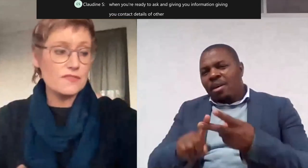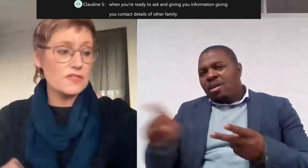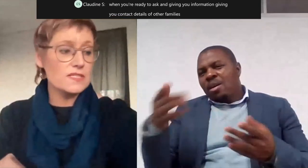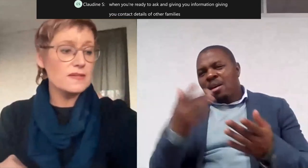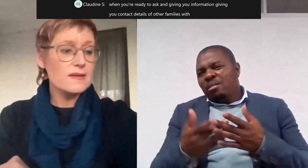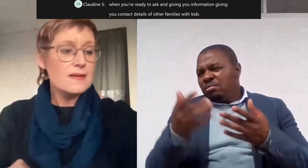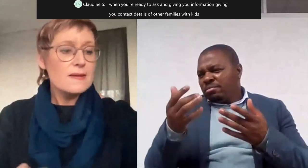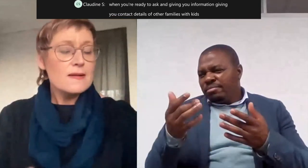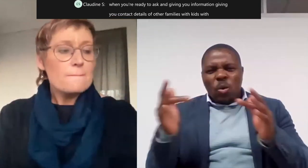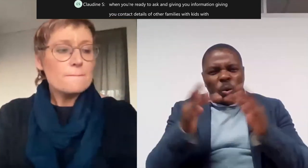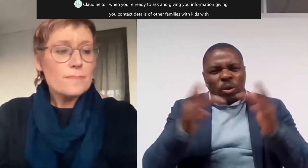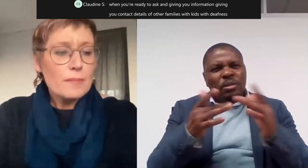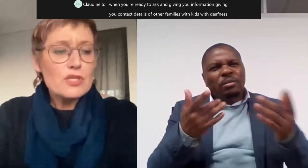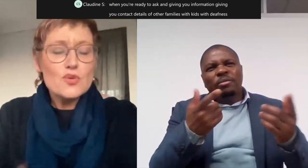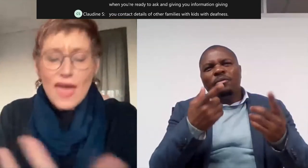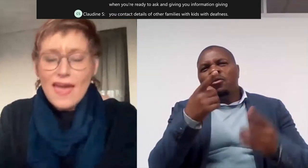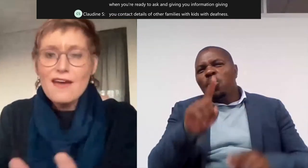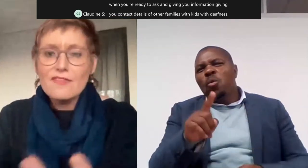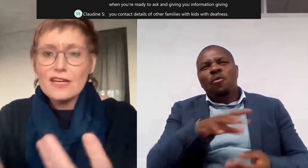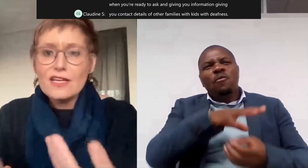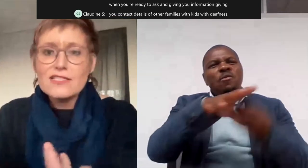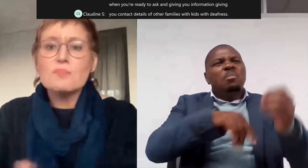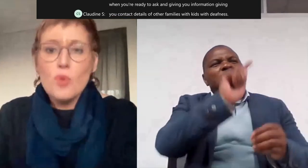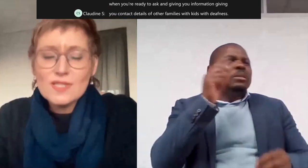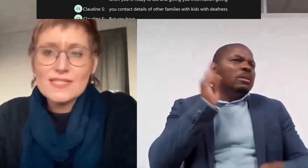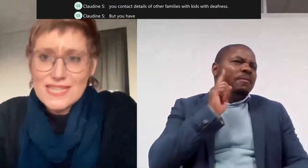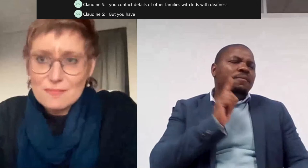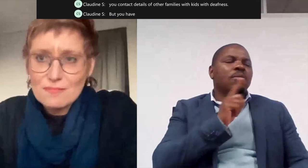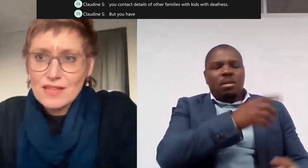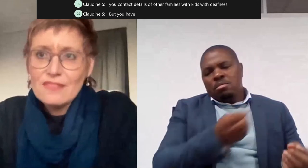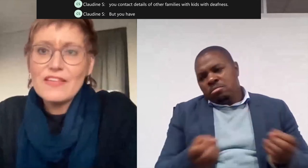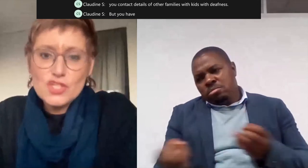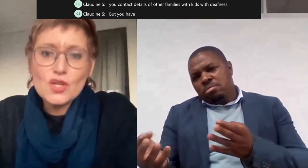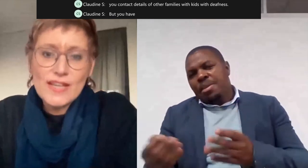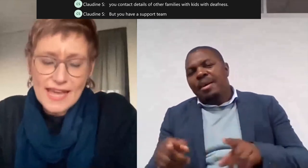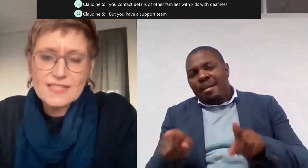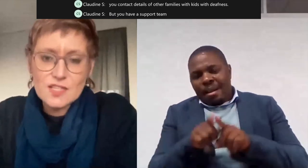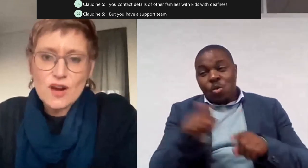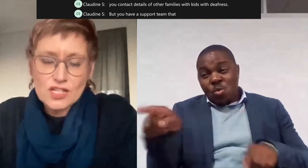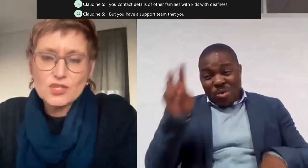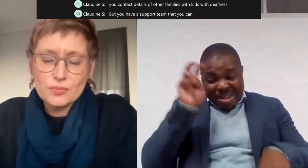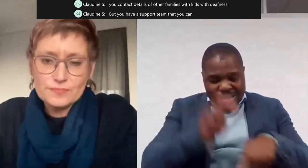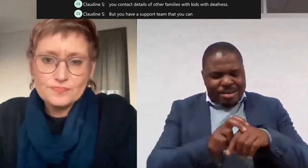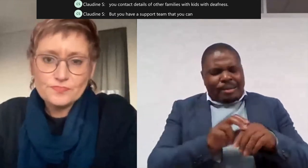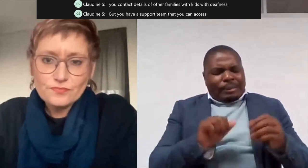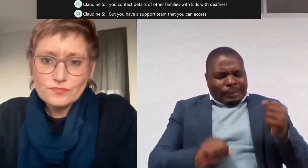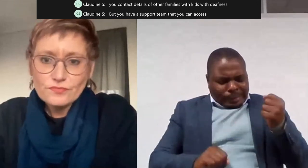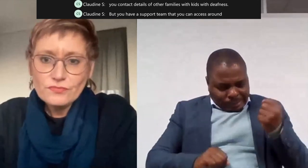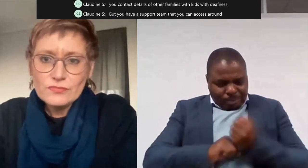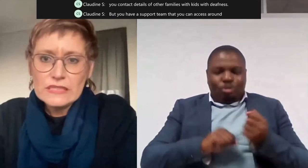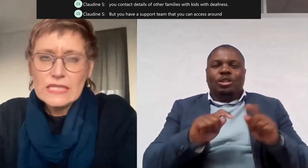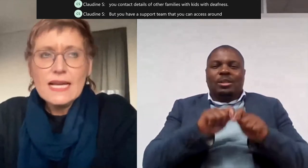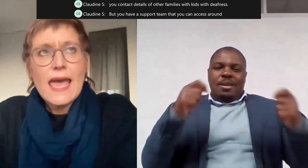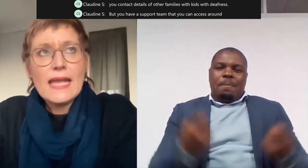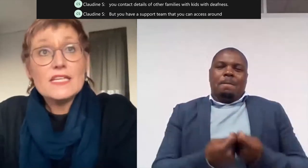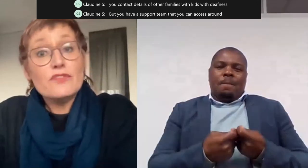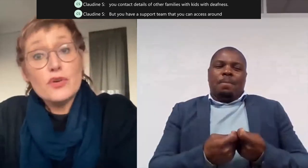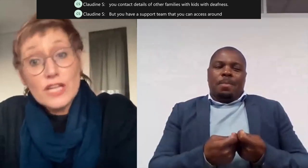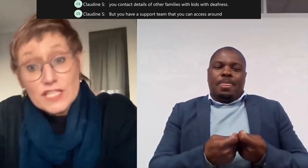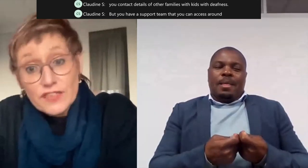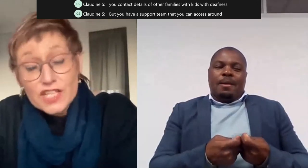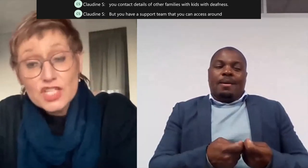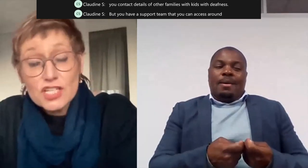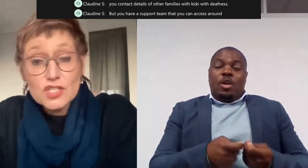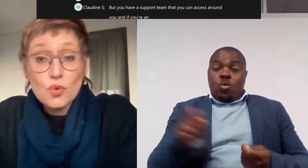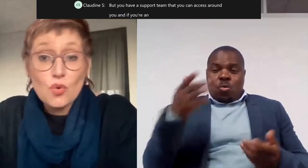with kids with deafness. But you have a support team that you can access around you. And